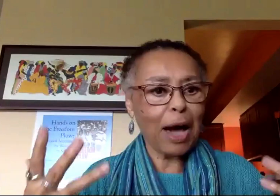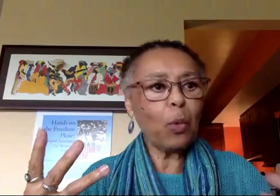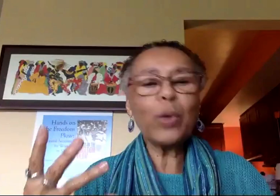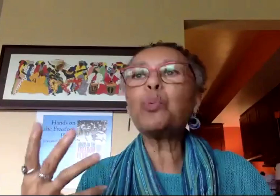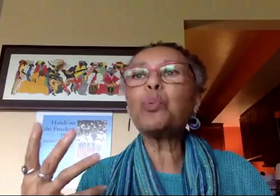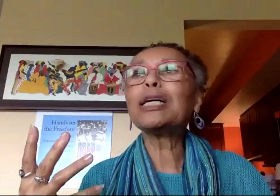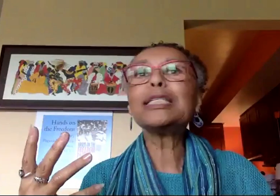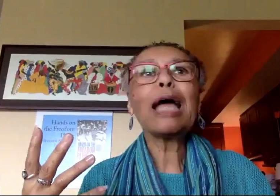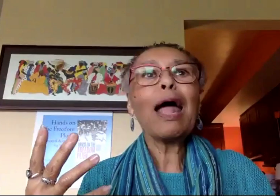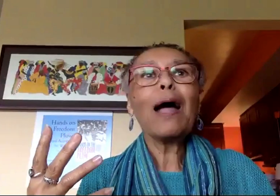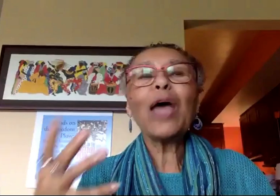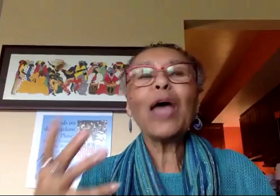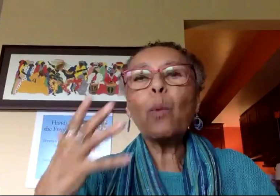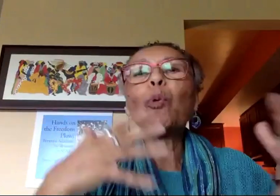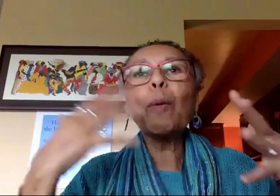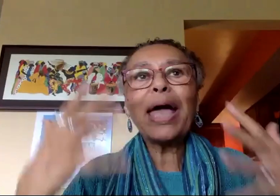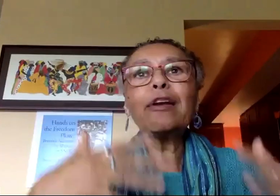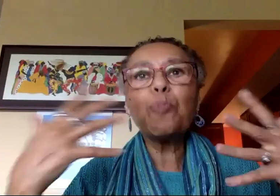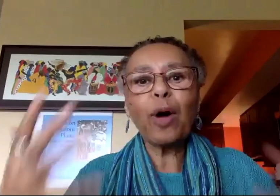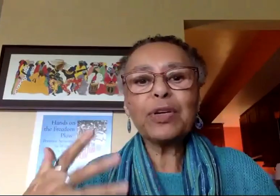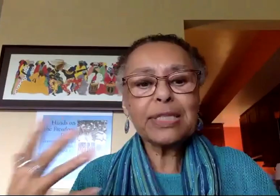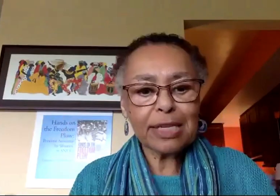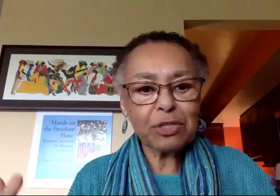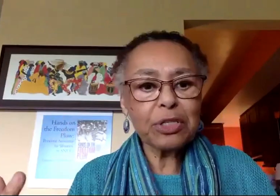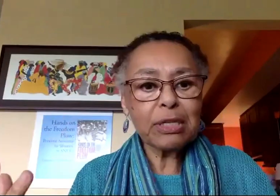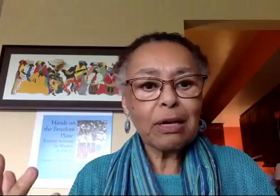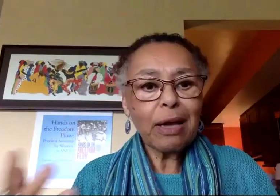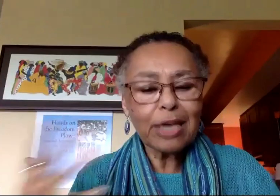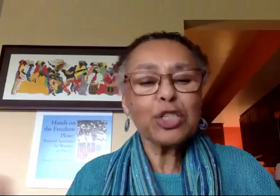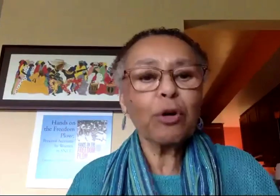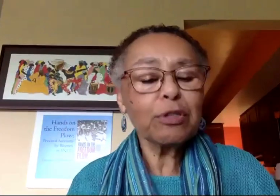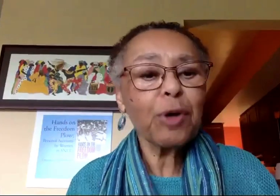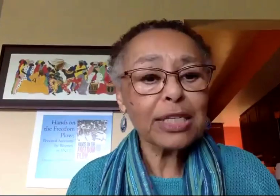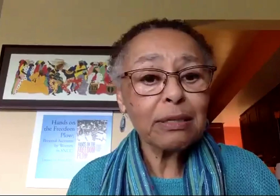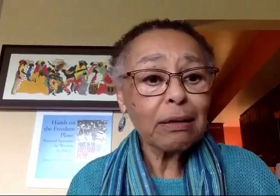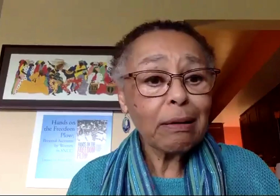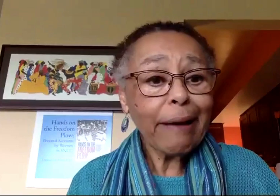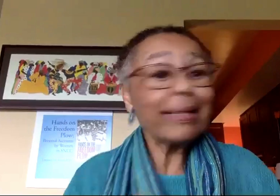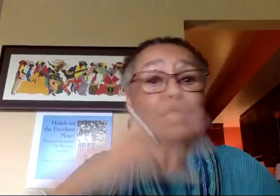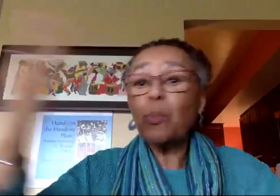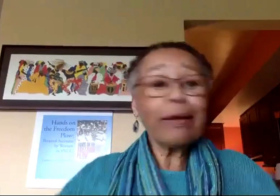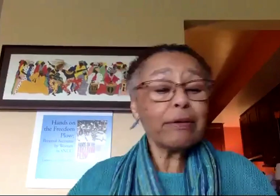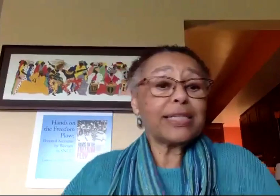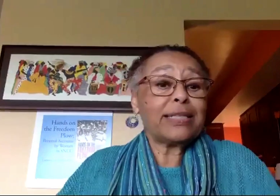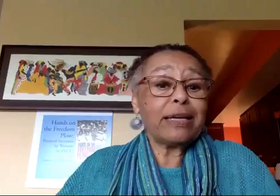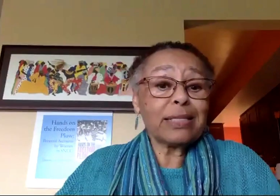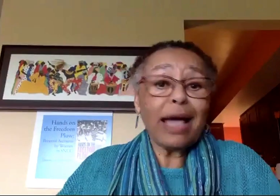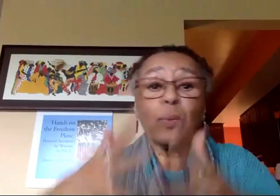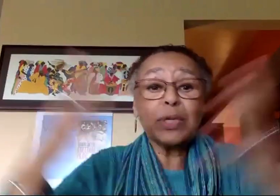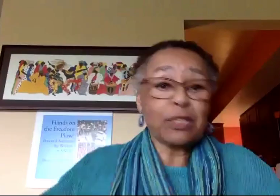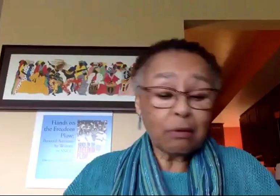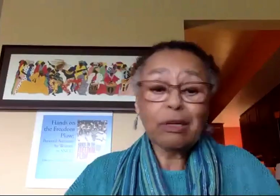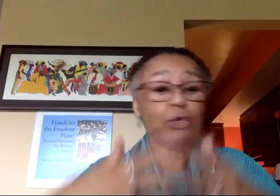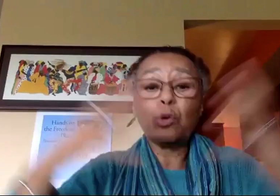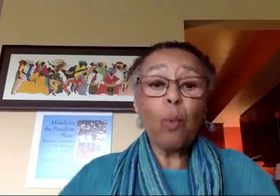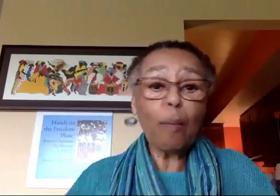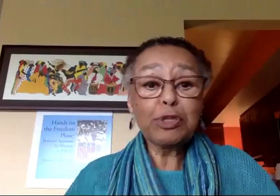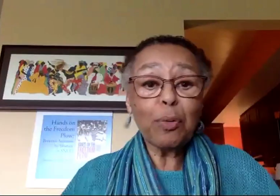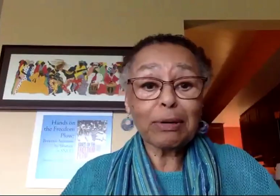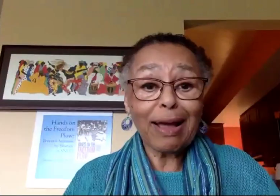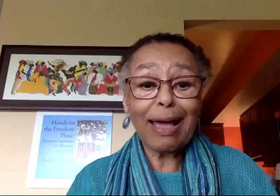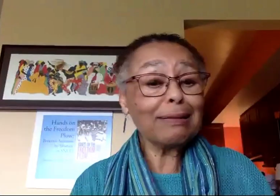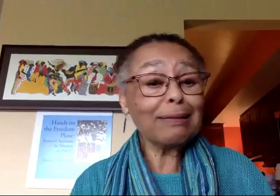talked about, which was that we were a band of brothers and sisters in a circle of trust. And that's why, 60 years later, we're still doing